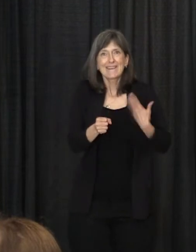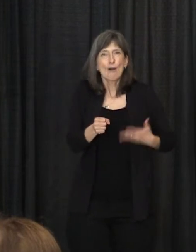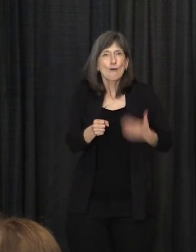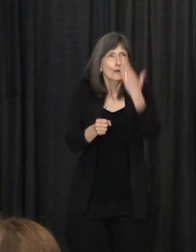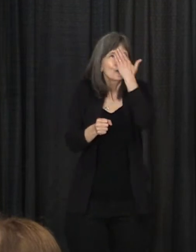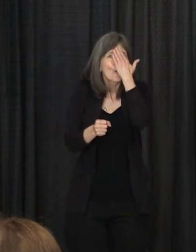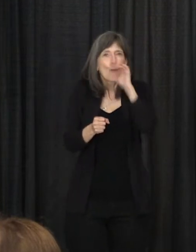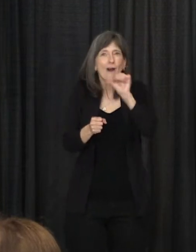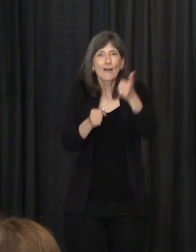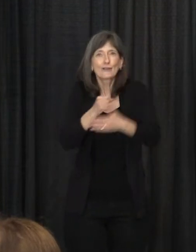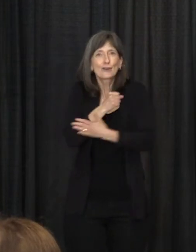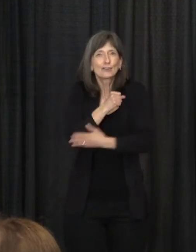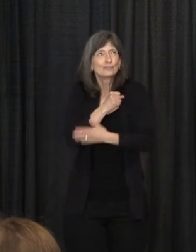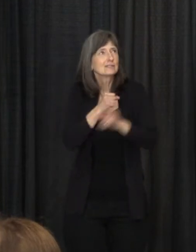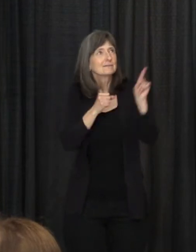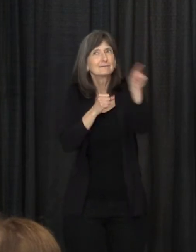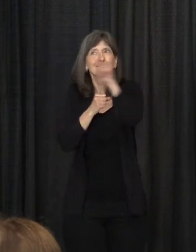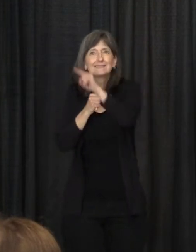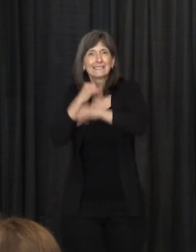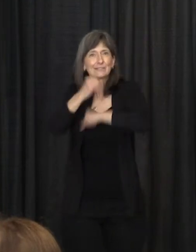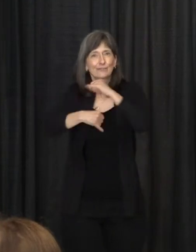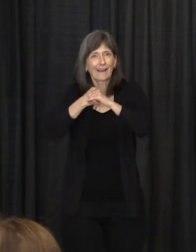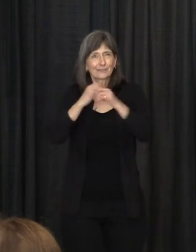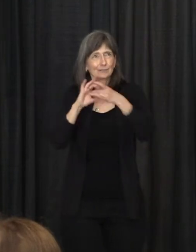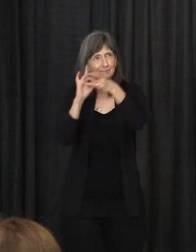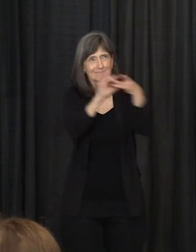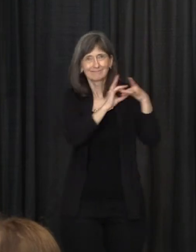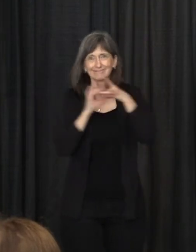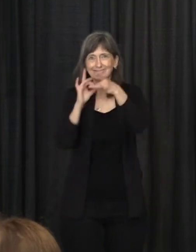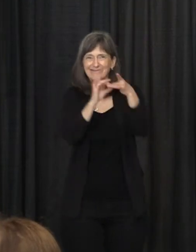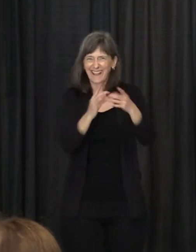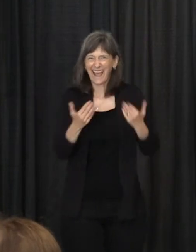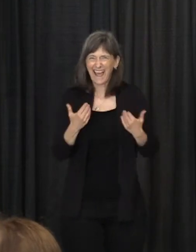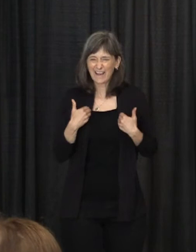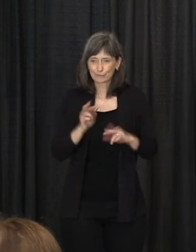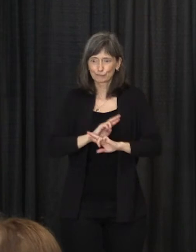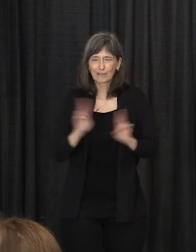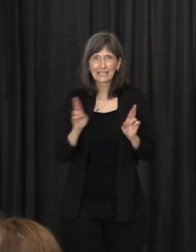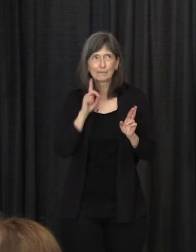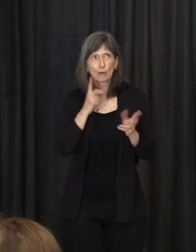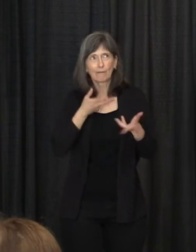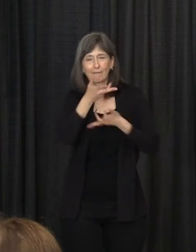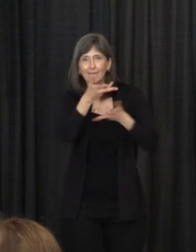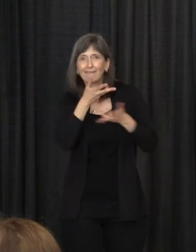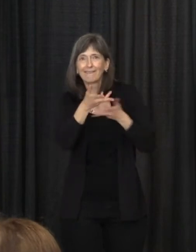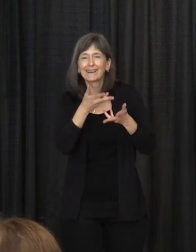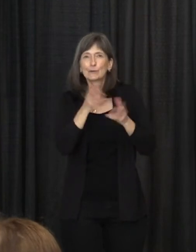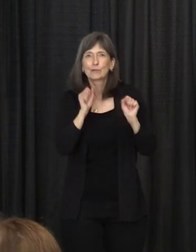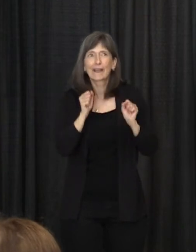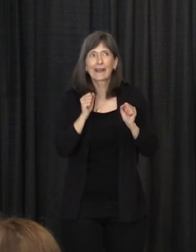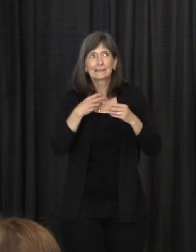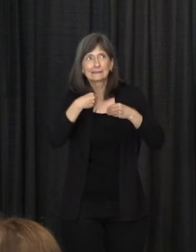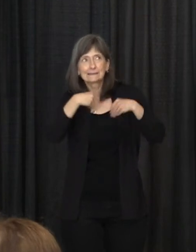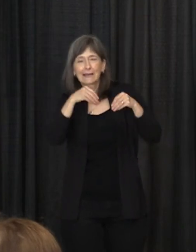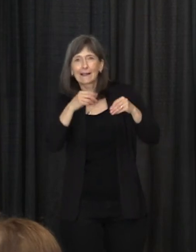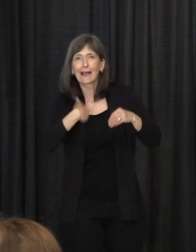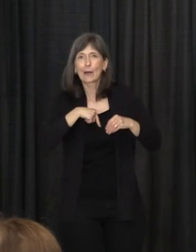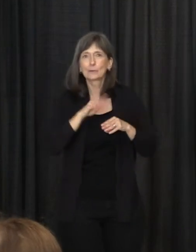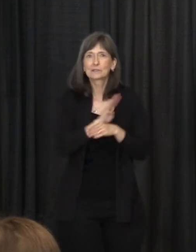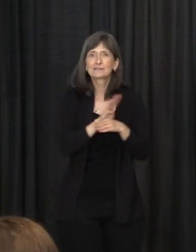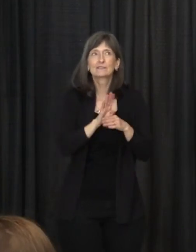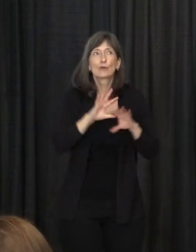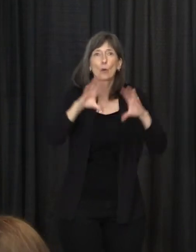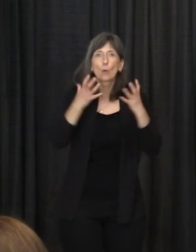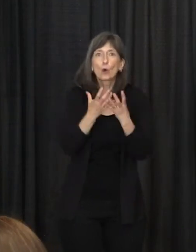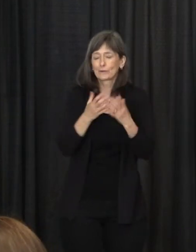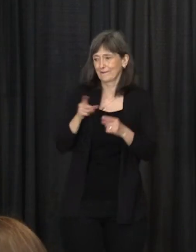management ranks provides those international connections we need to be able to scale, to export, and to bring our amazing products around the